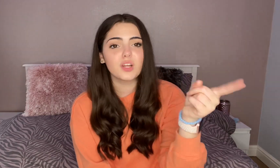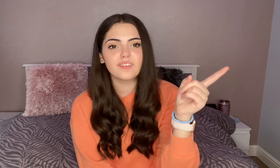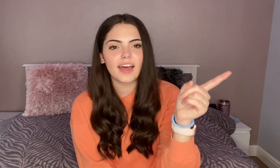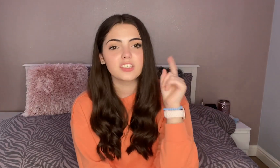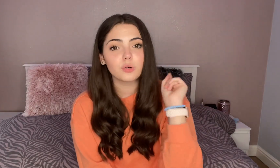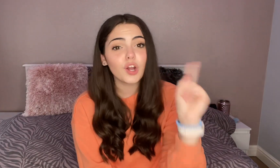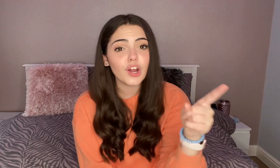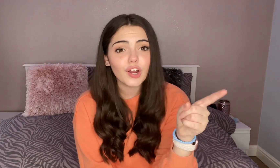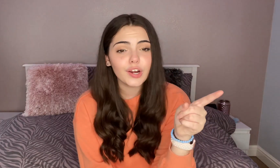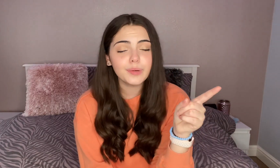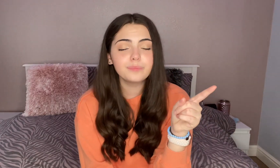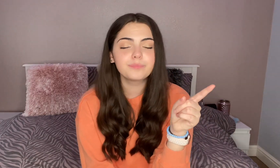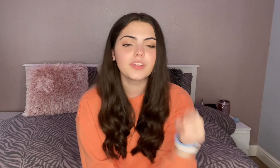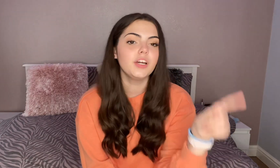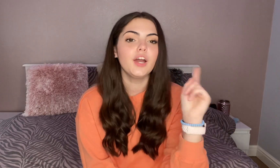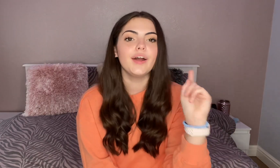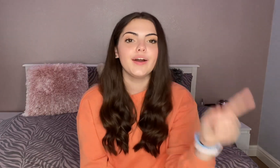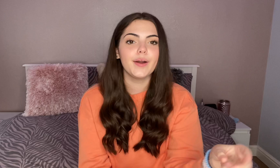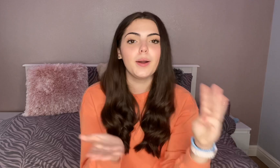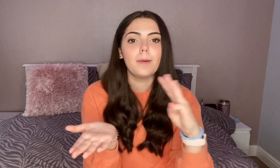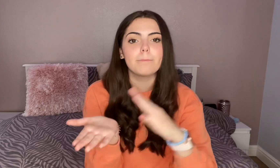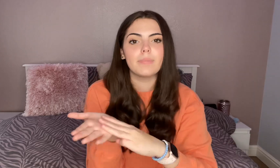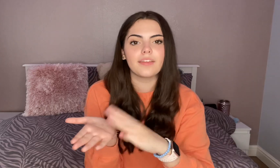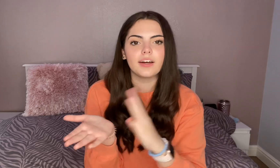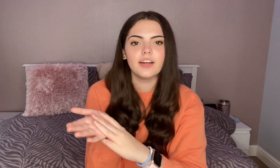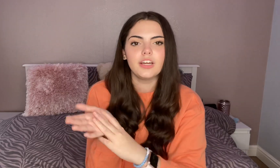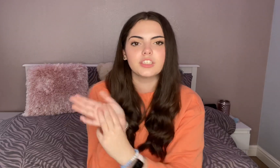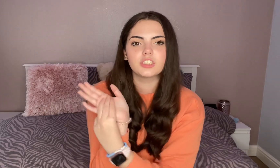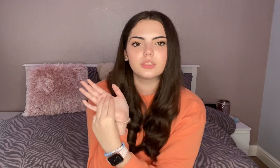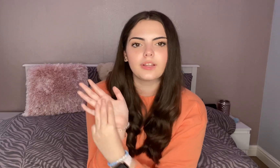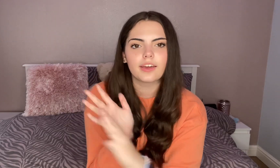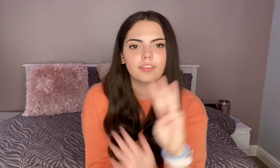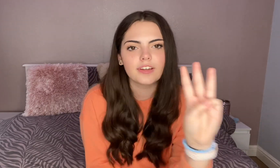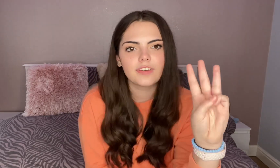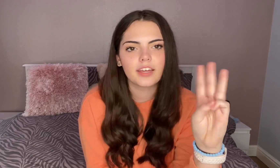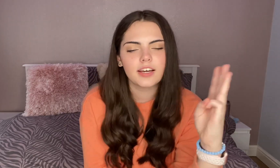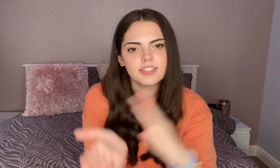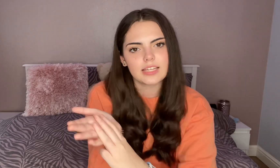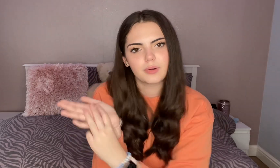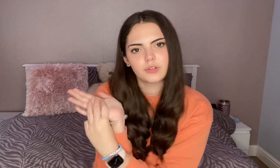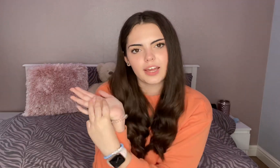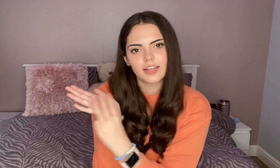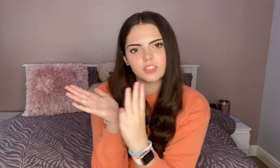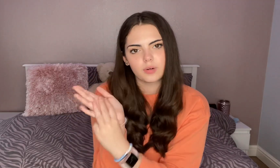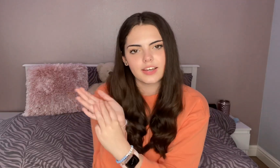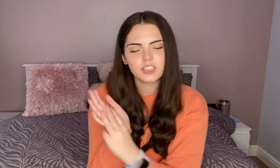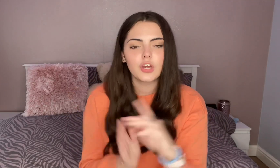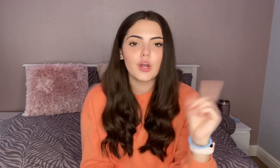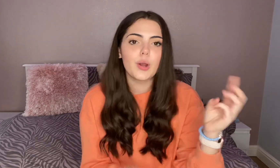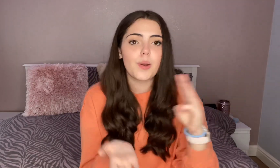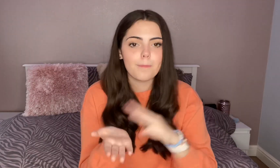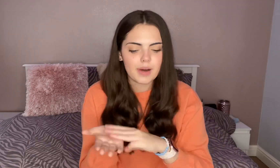there. So her mother, so you can do like 3 fingers, tapping on your hand twice. Her